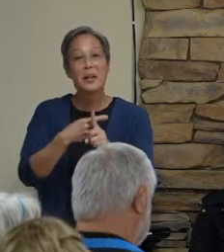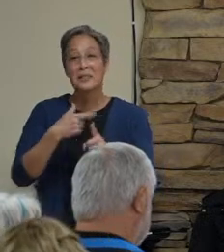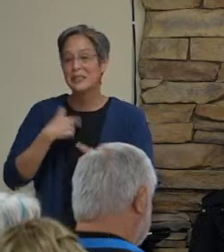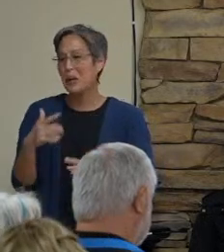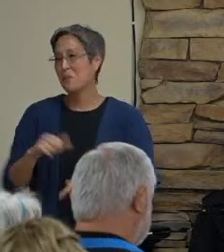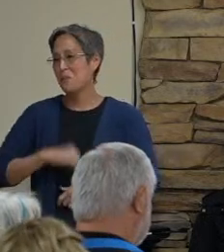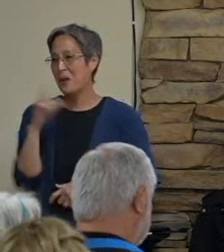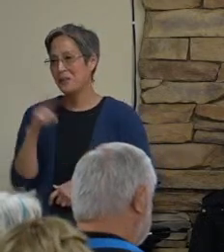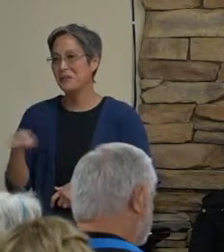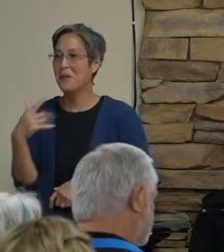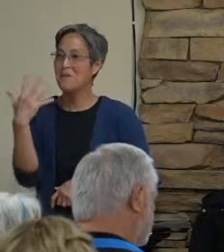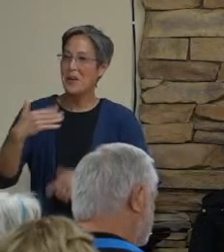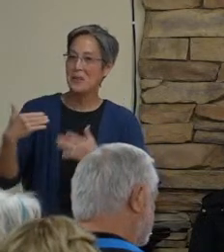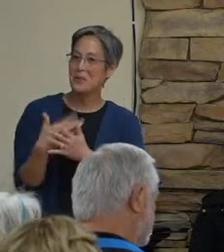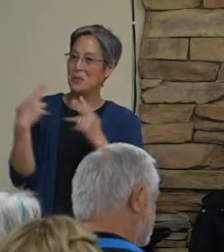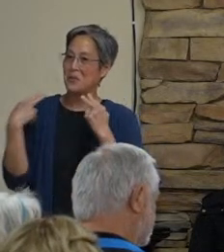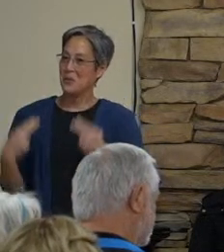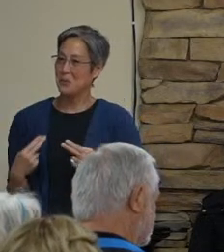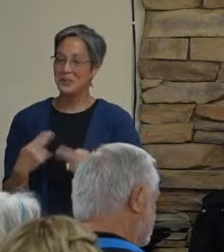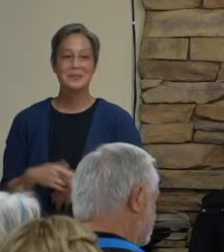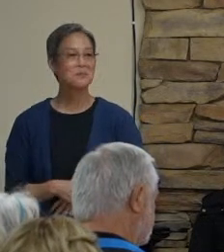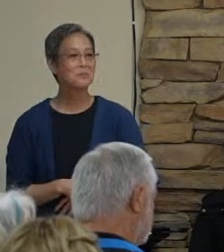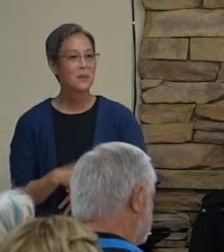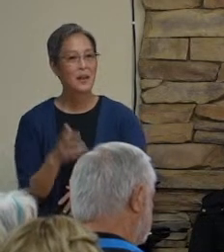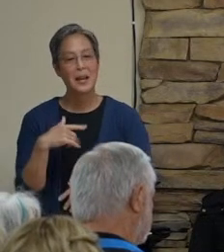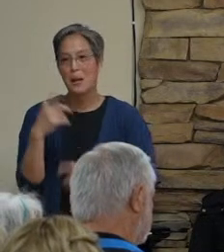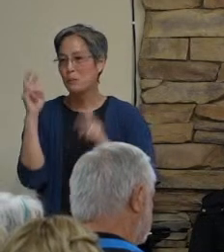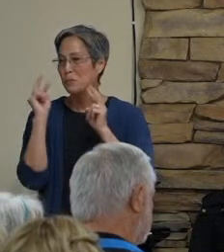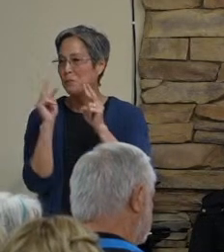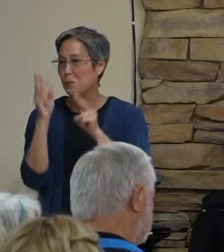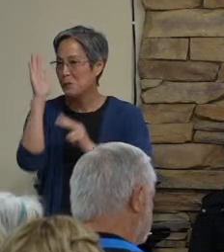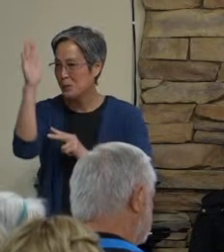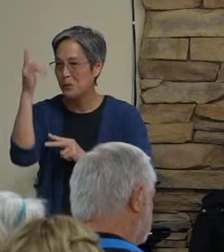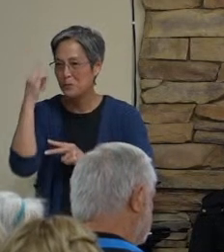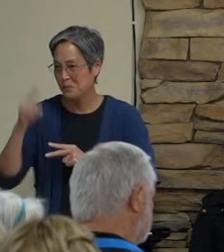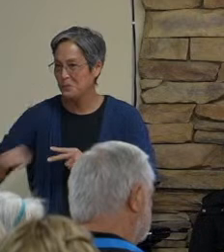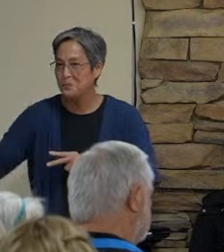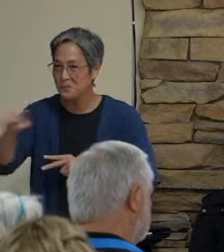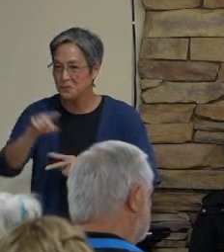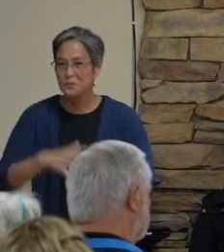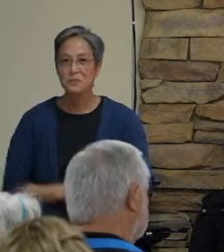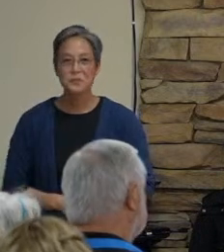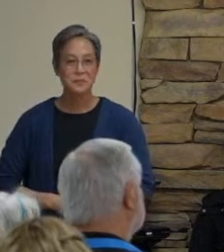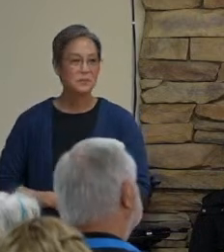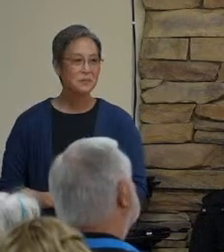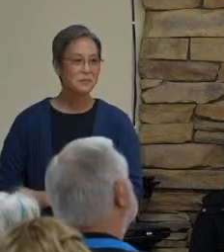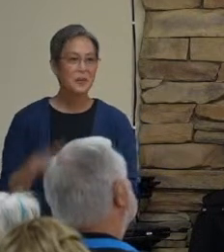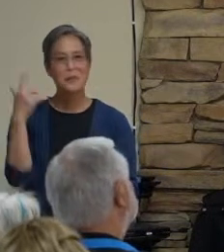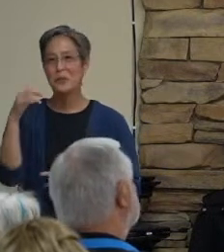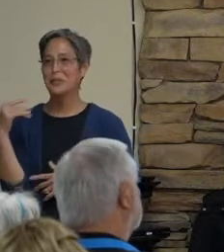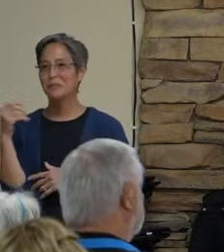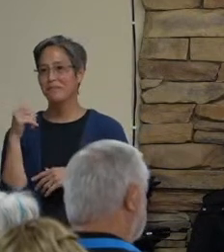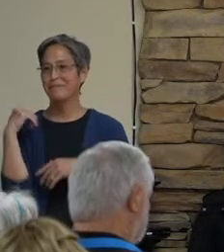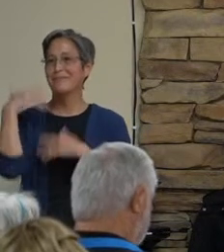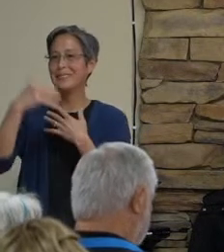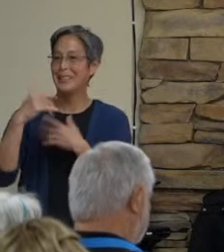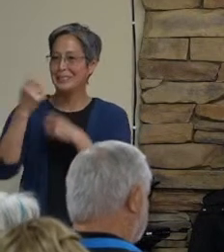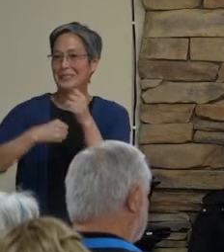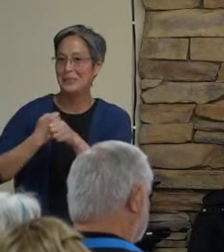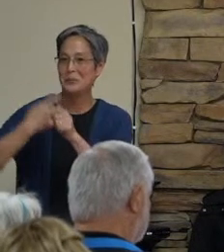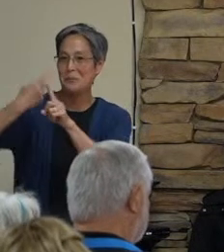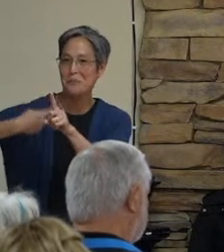new humans, and I can't wait to see what the future has in store for you guys in the coming years, months.